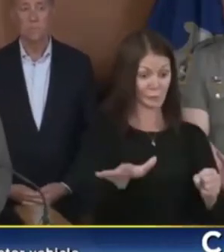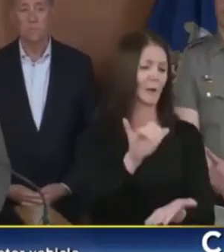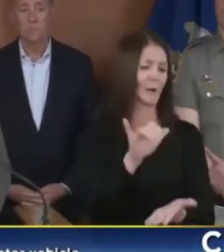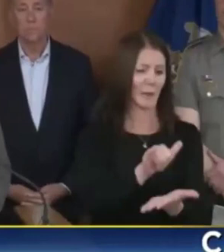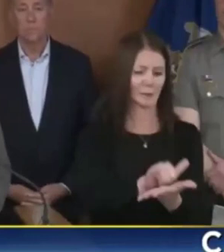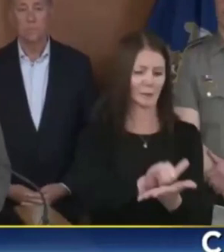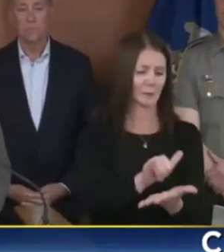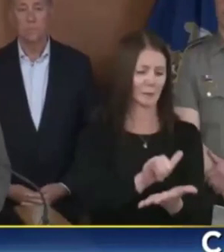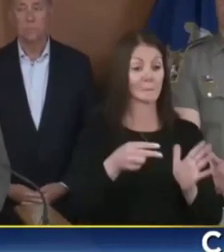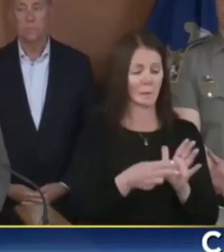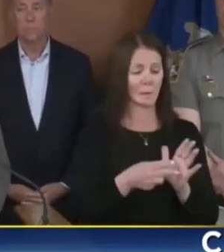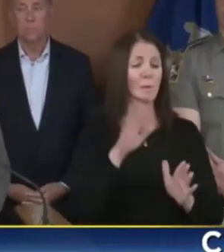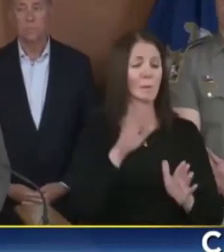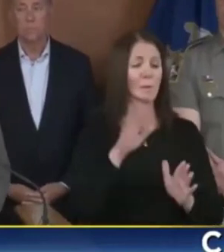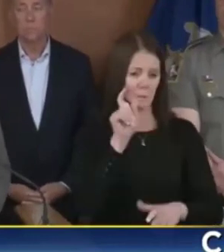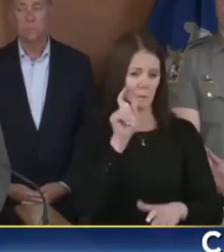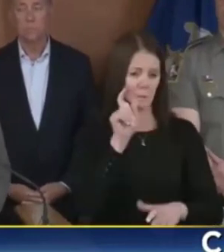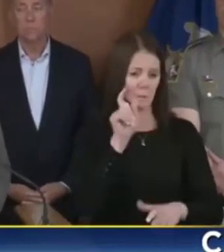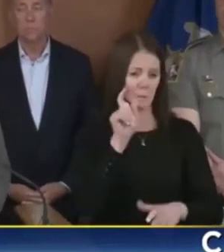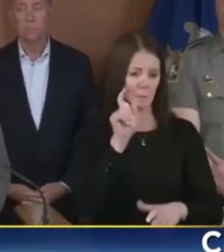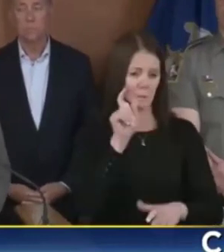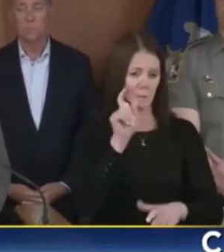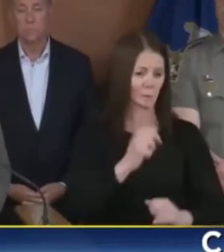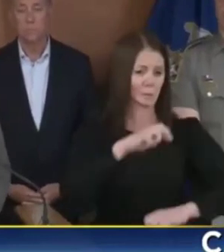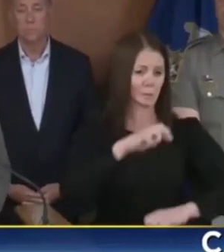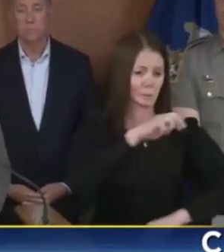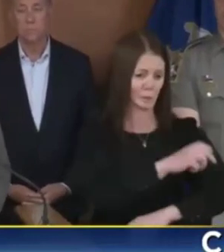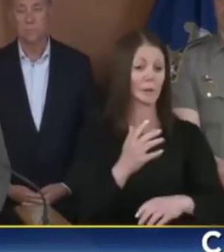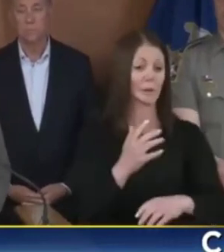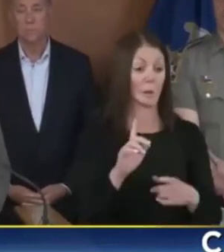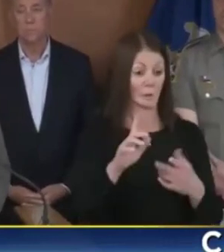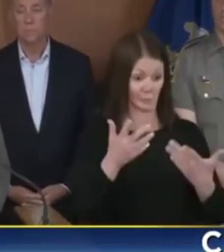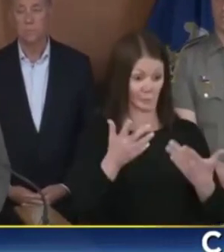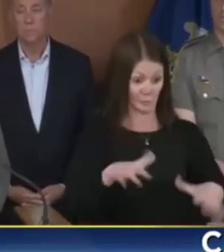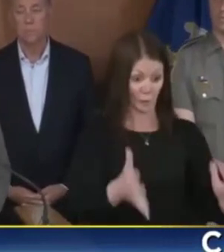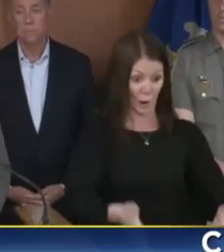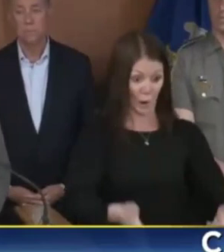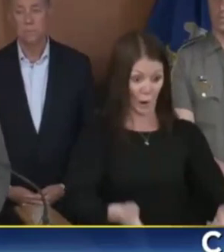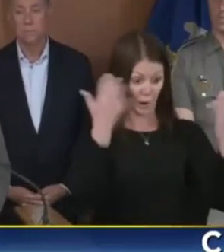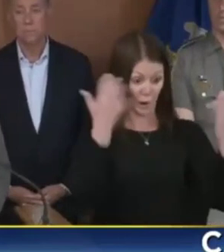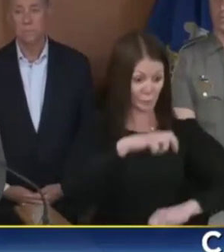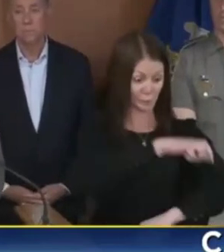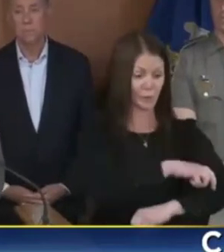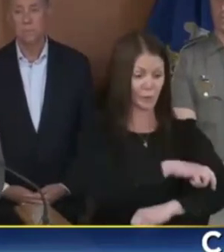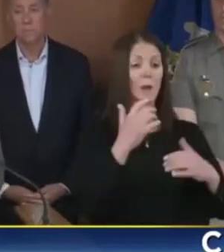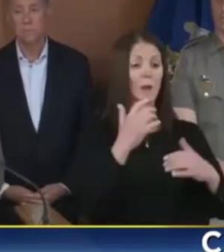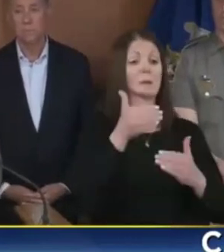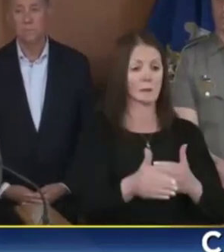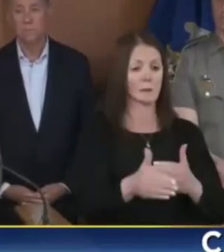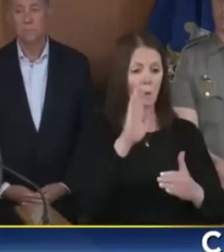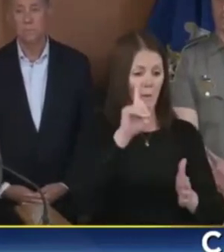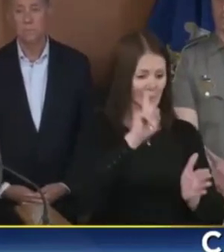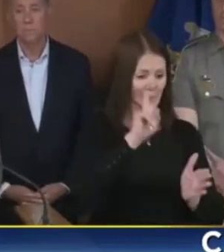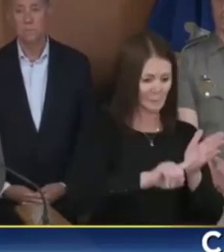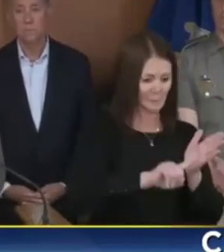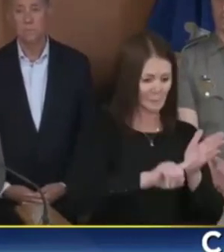So we will have to build a new bridge. So we will, as soon as we remove it, we can begin the inspections of the pier in the middle